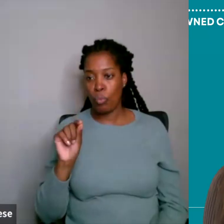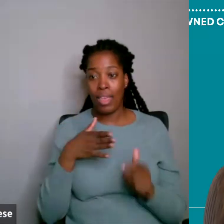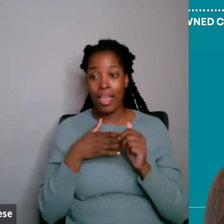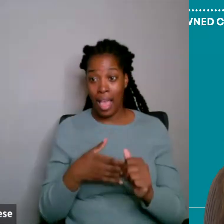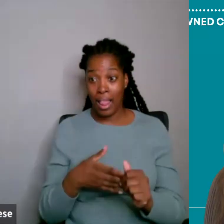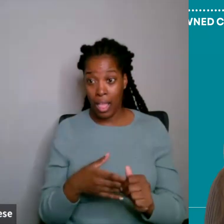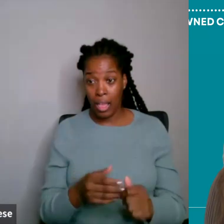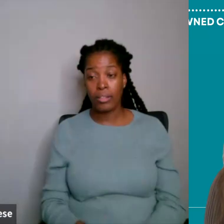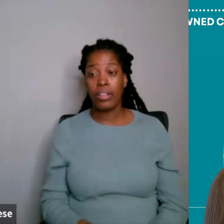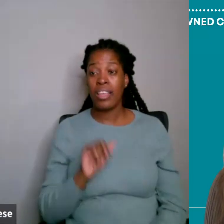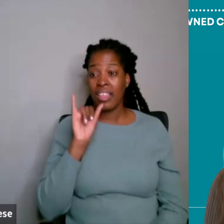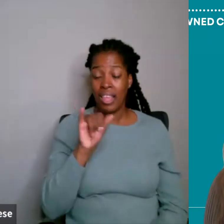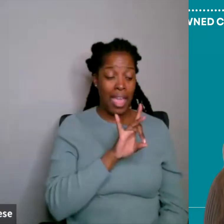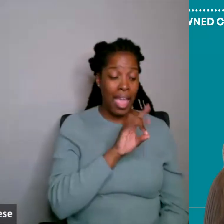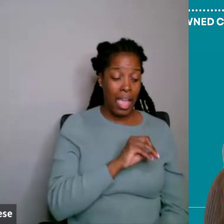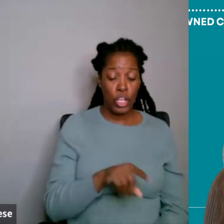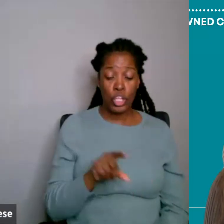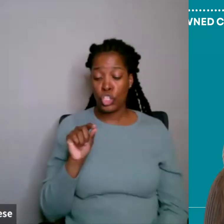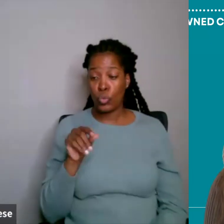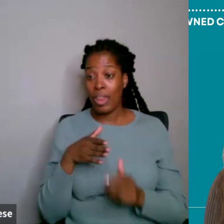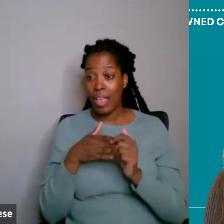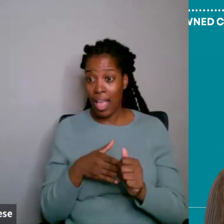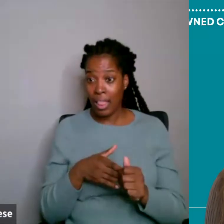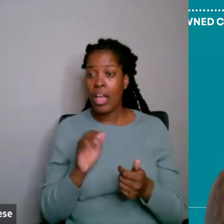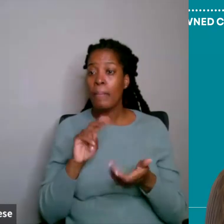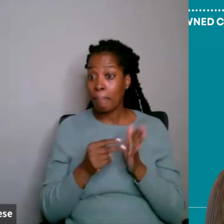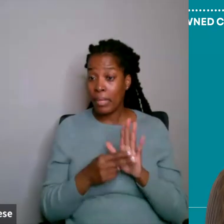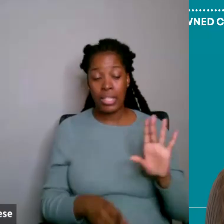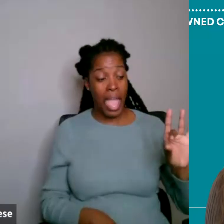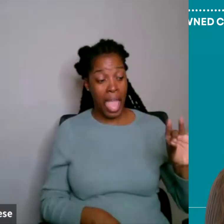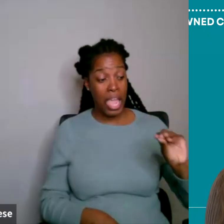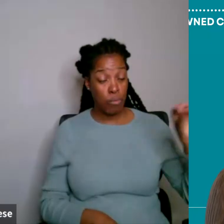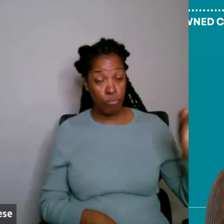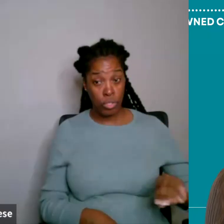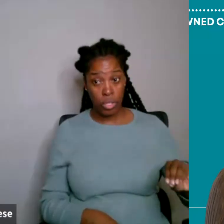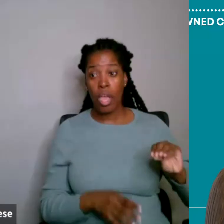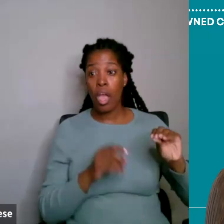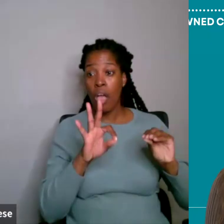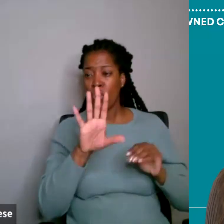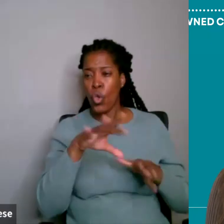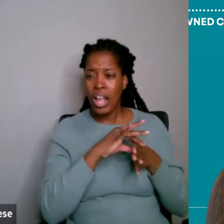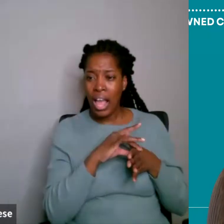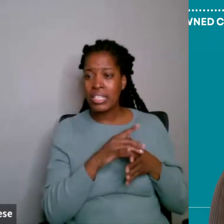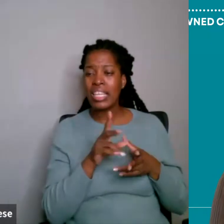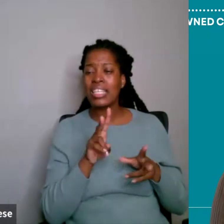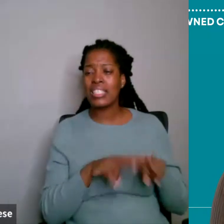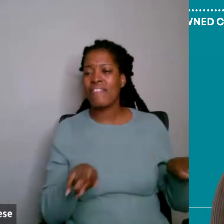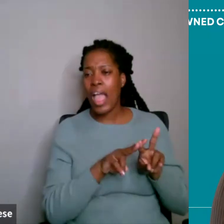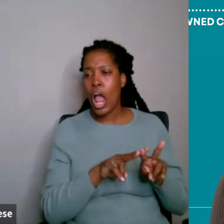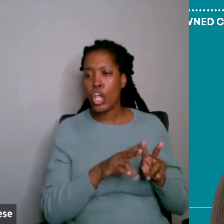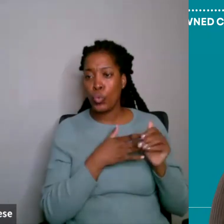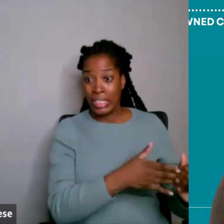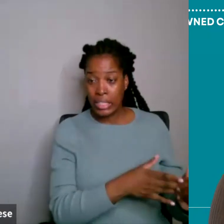where 80% of your social media content is value driven. This might be something that's